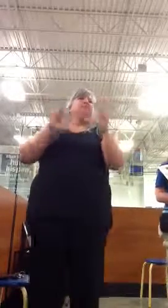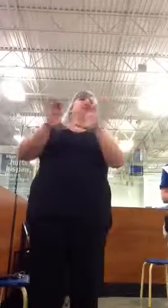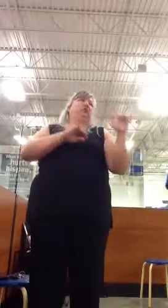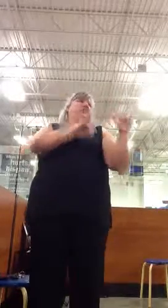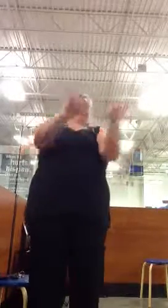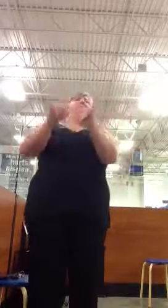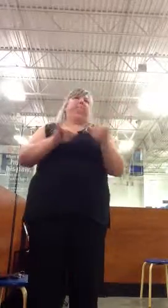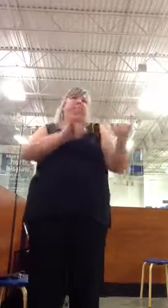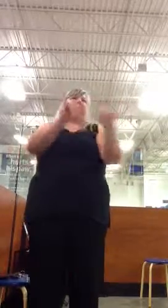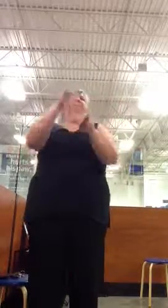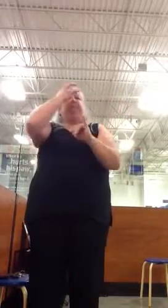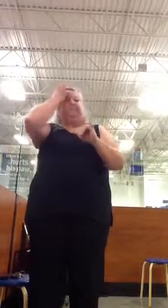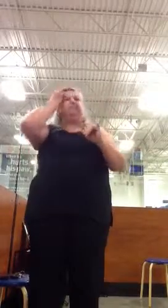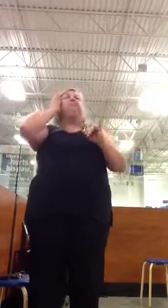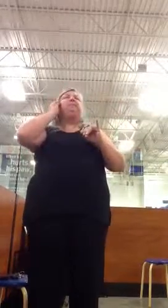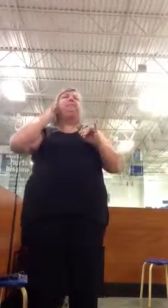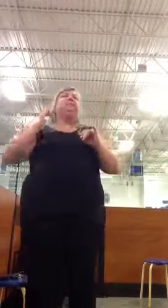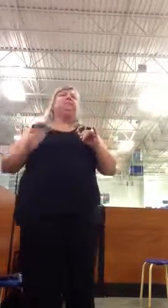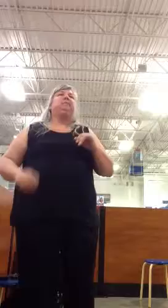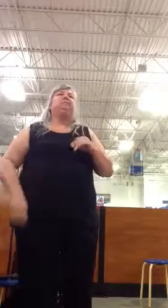So calm down.